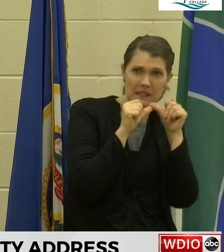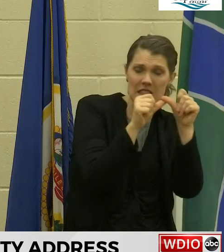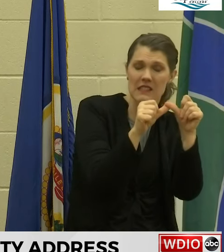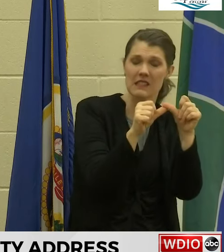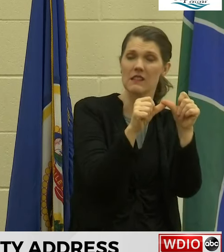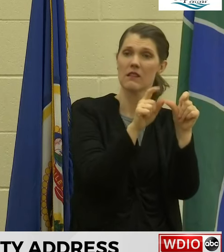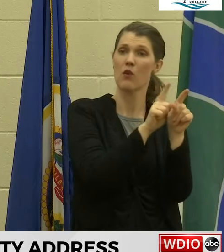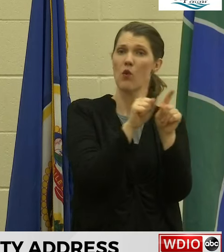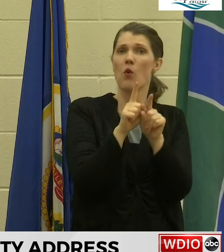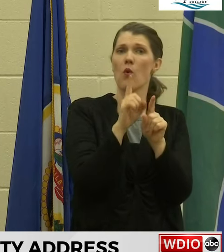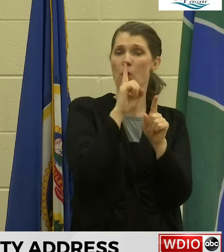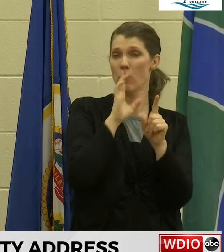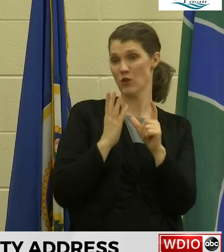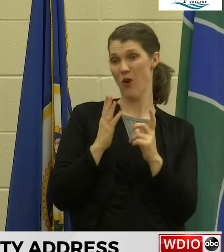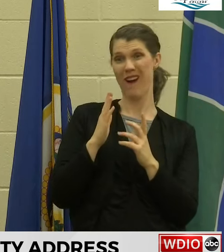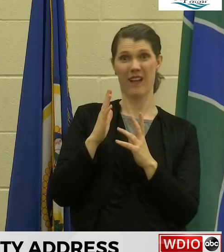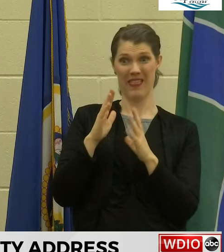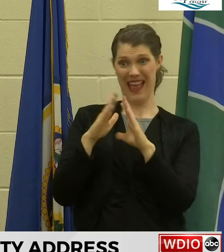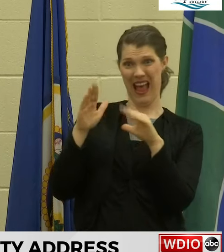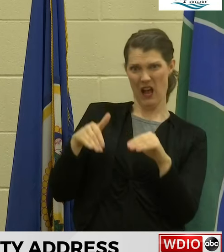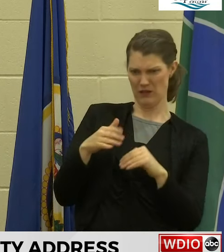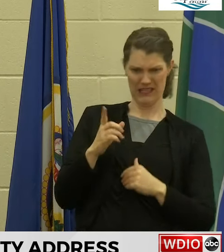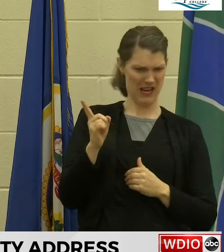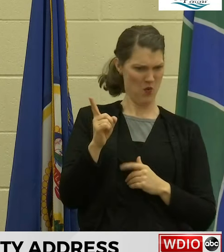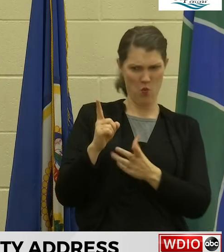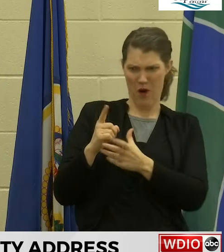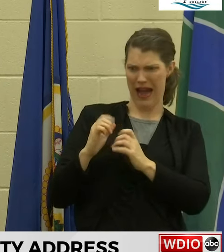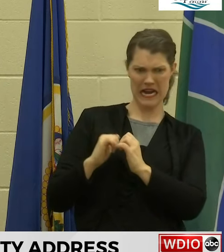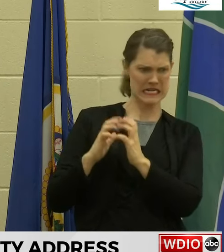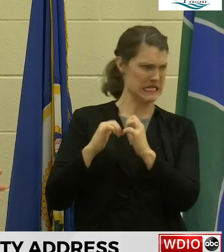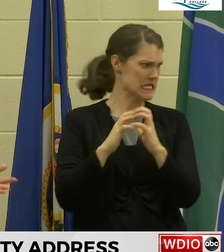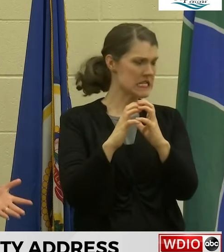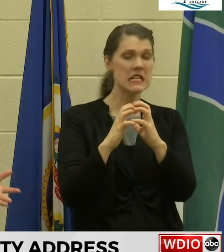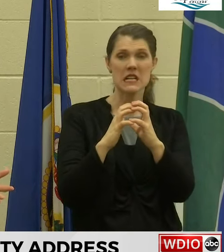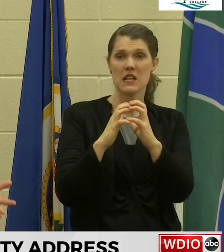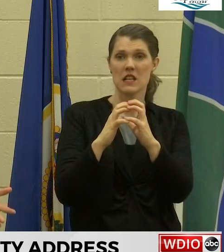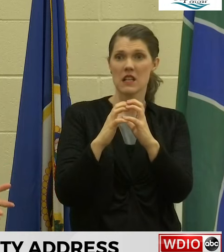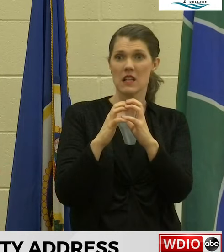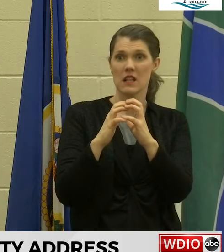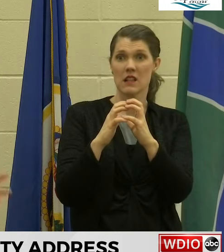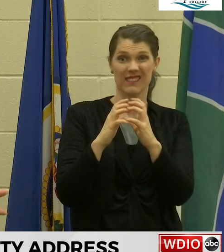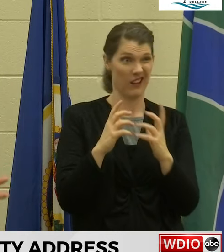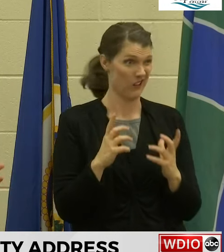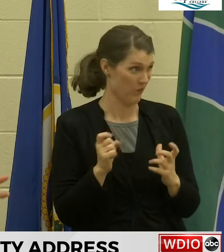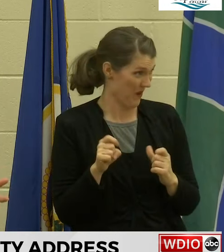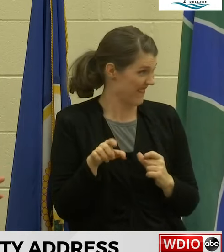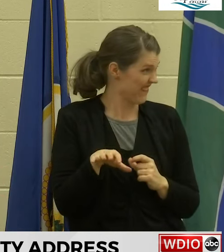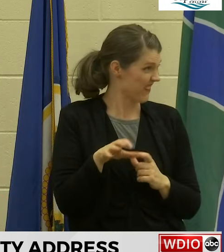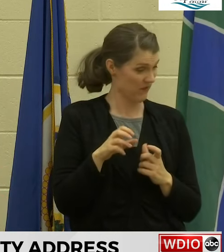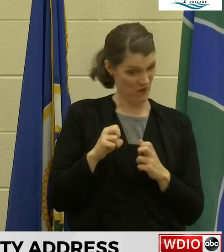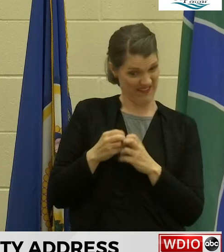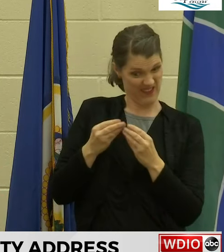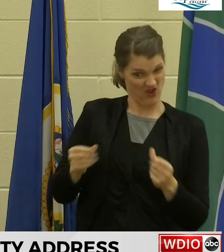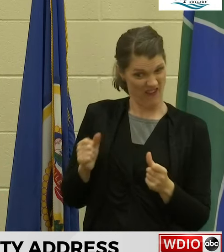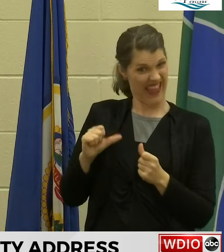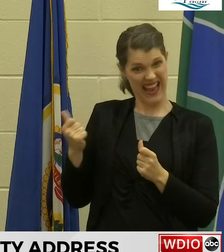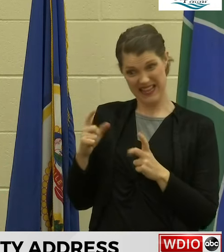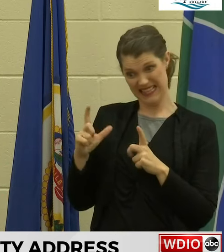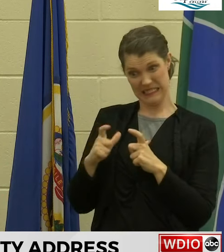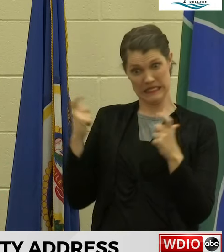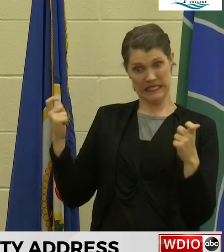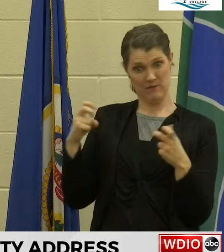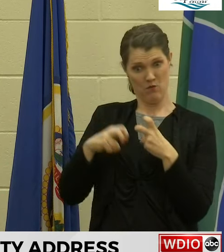meeting our housing shortage. We haven't solved any of these massive challenges